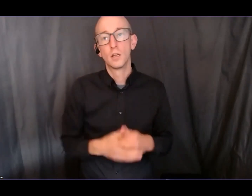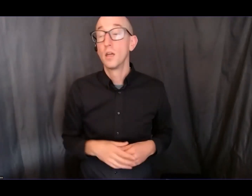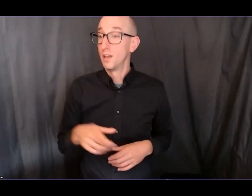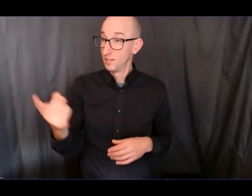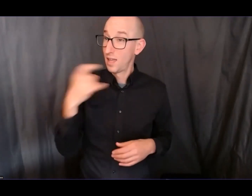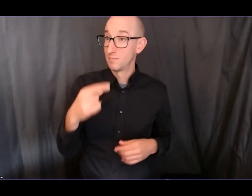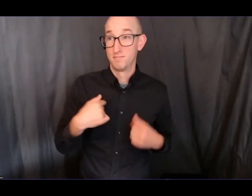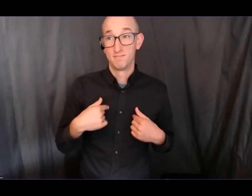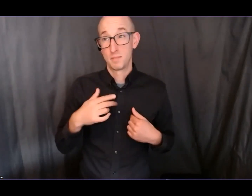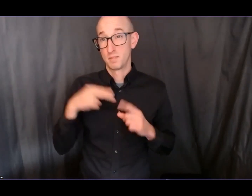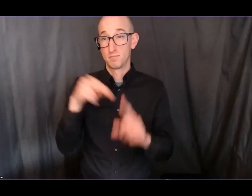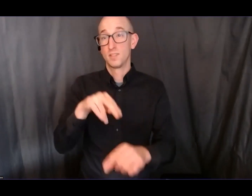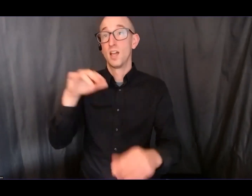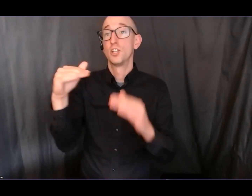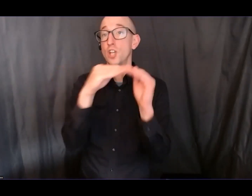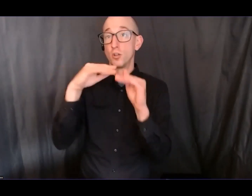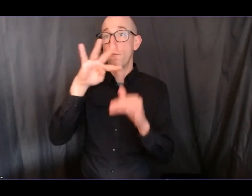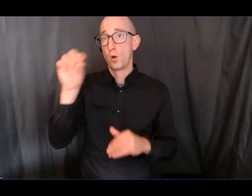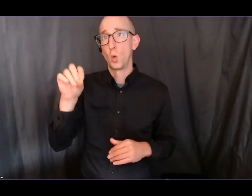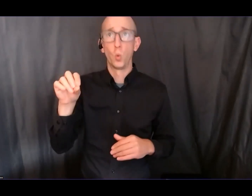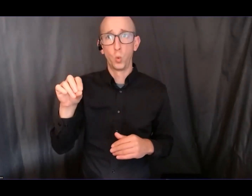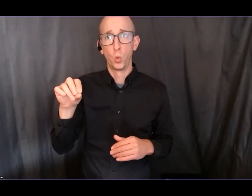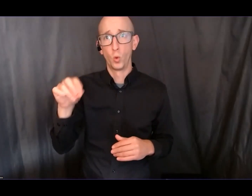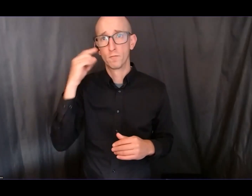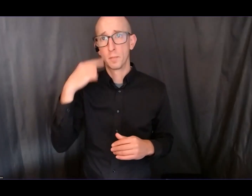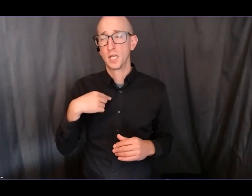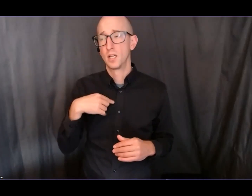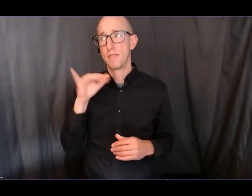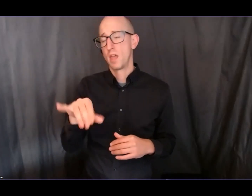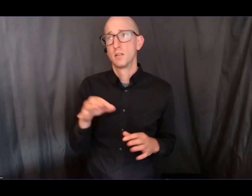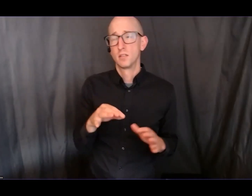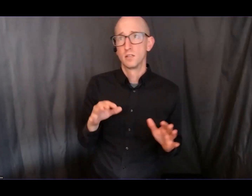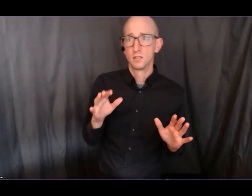pretty immediate, you know, we